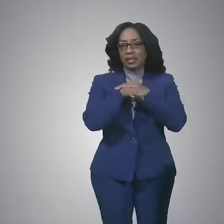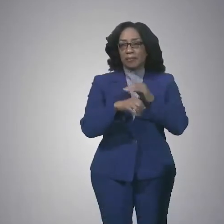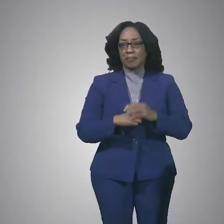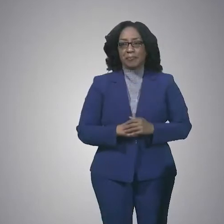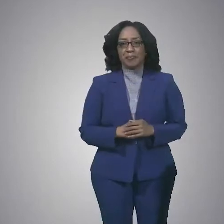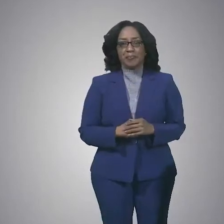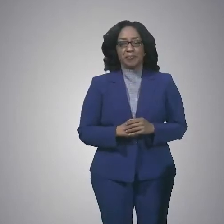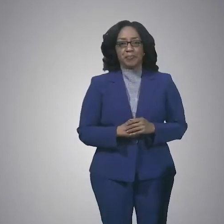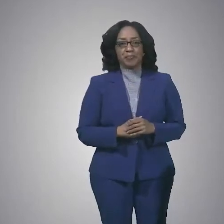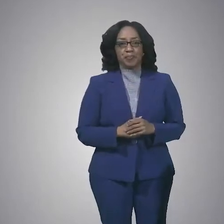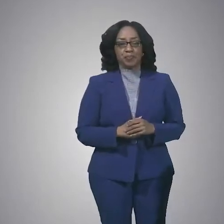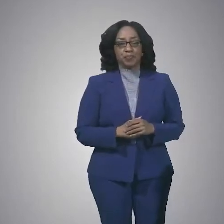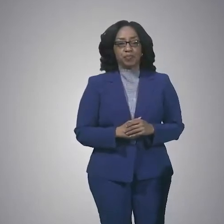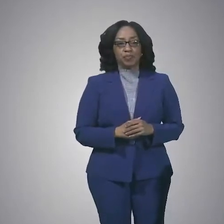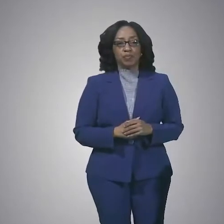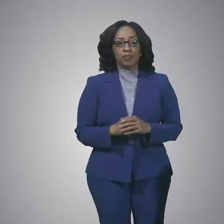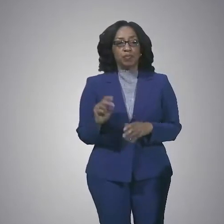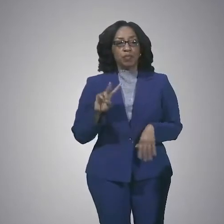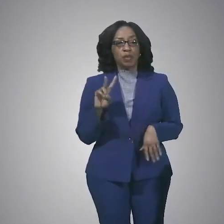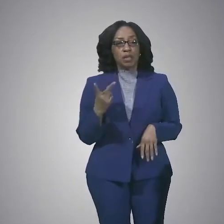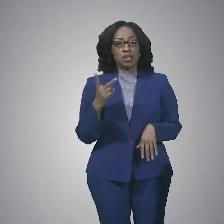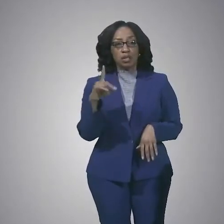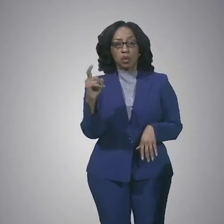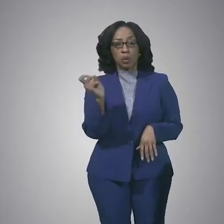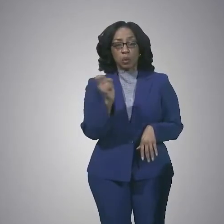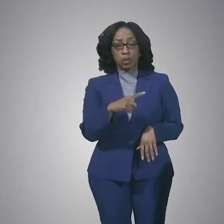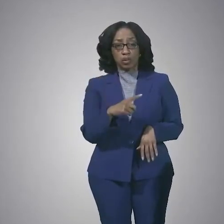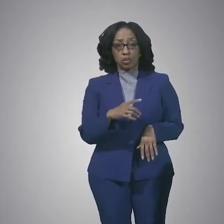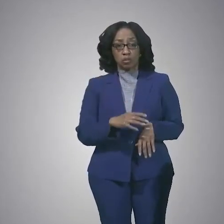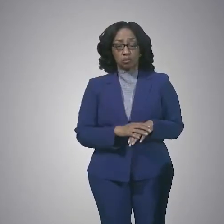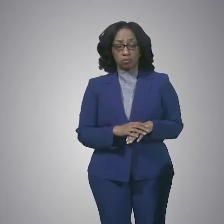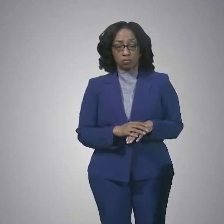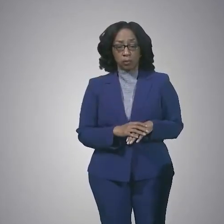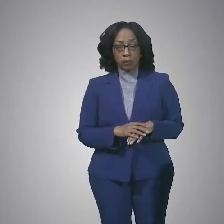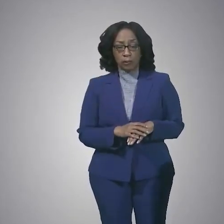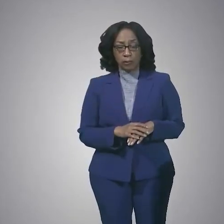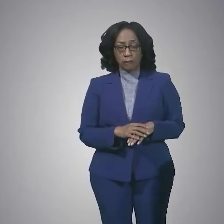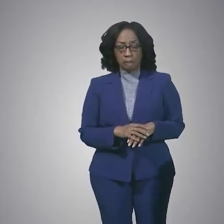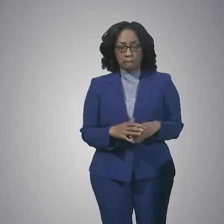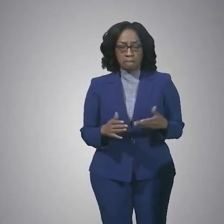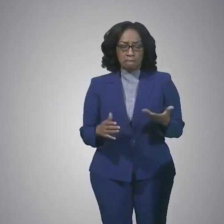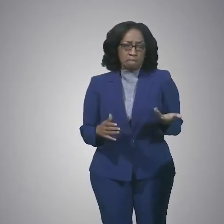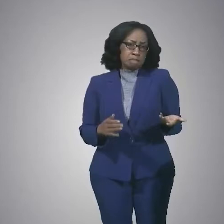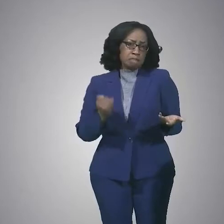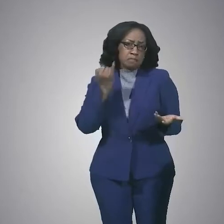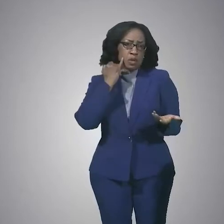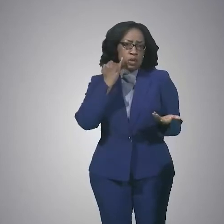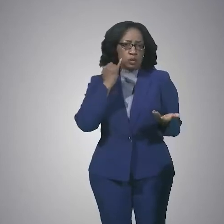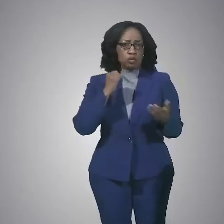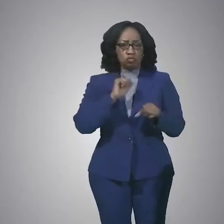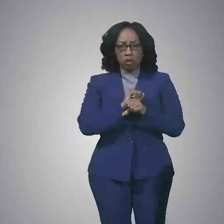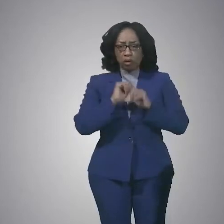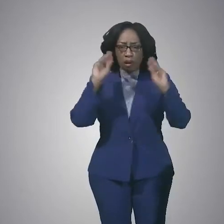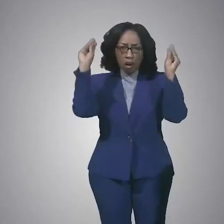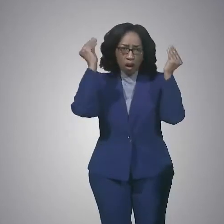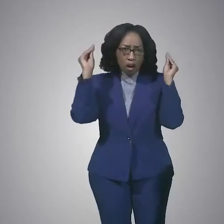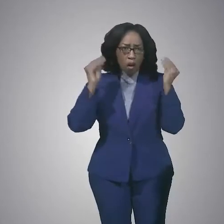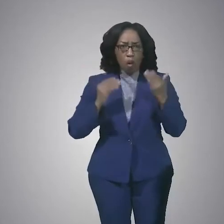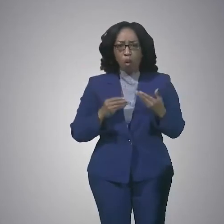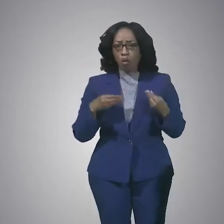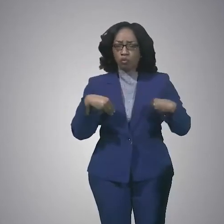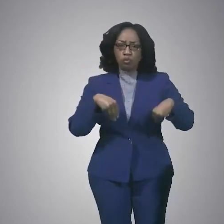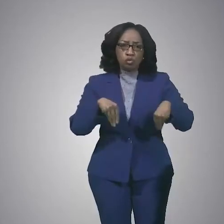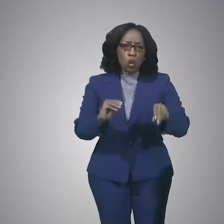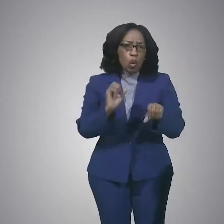spaces. And as a follow-up to that, Dr. Taylor, would you advise, let's say you're a hairstylist or a grocery store